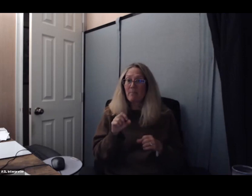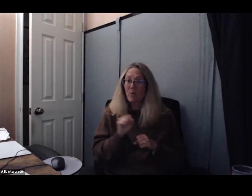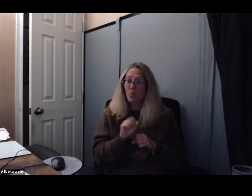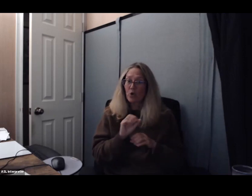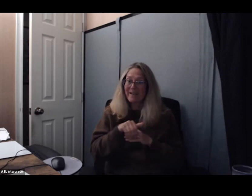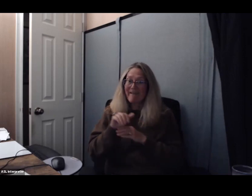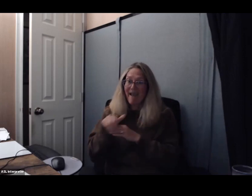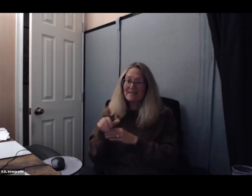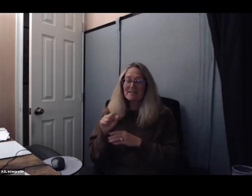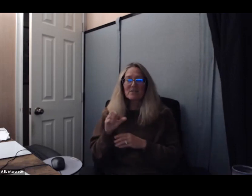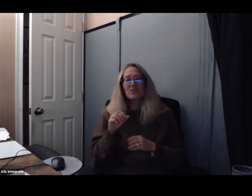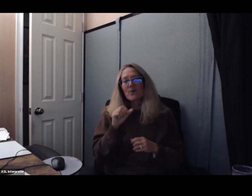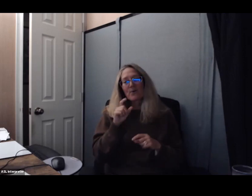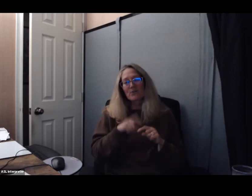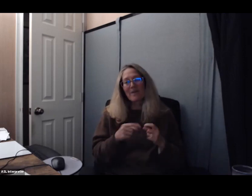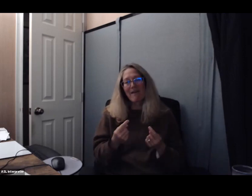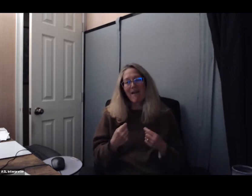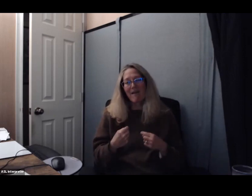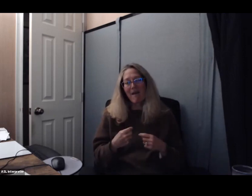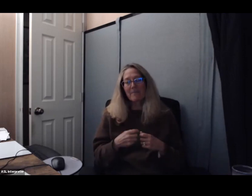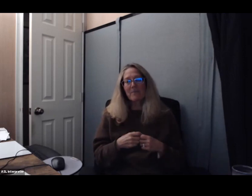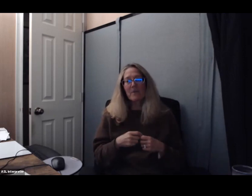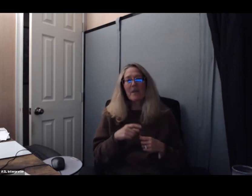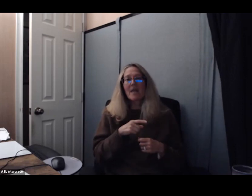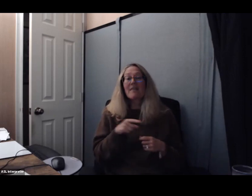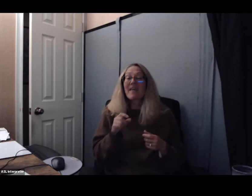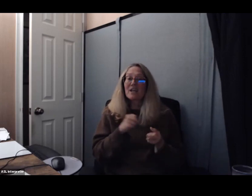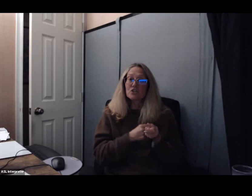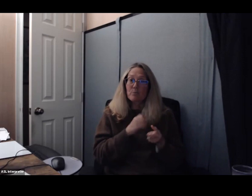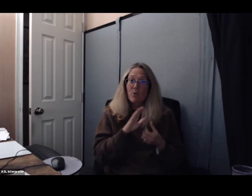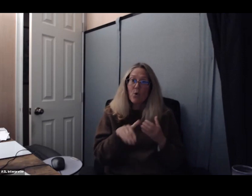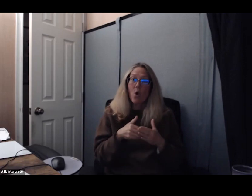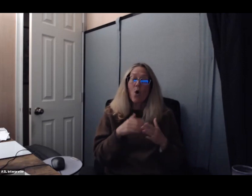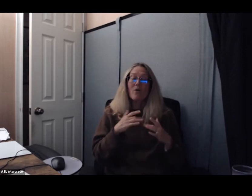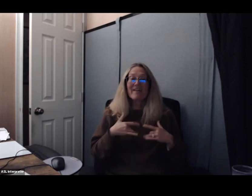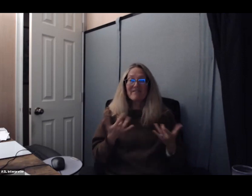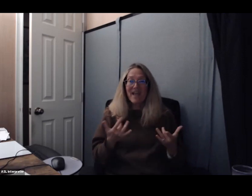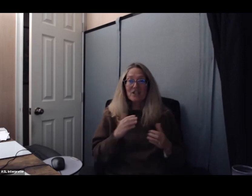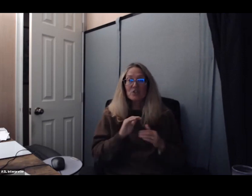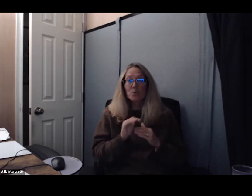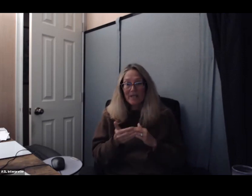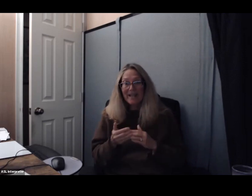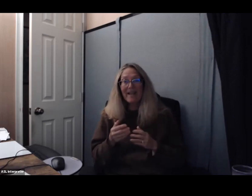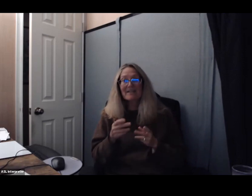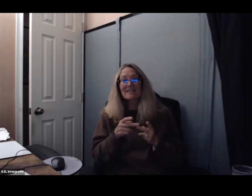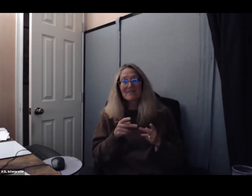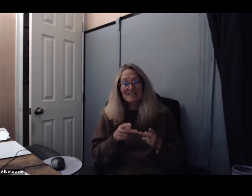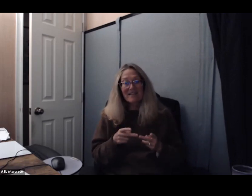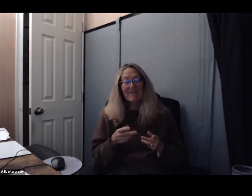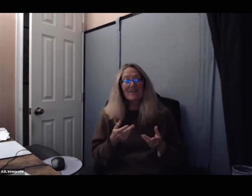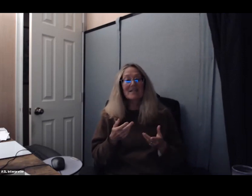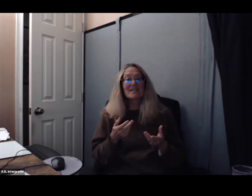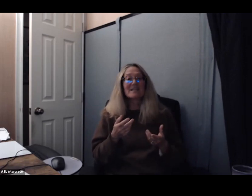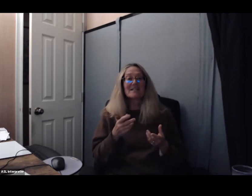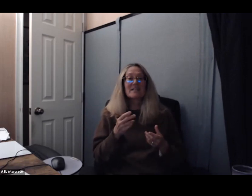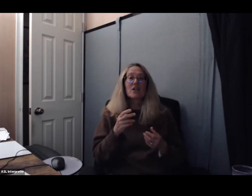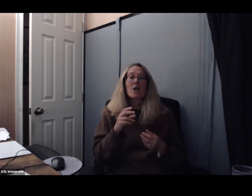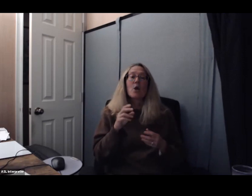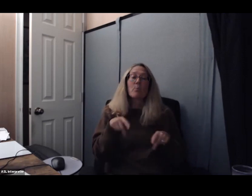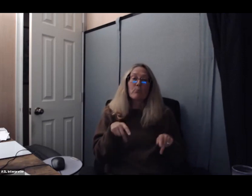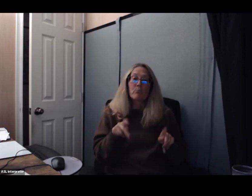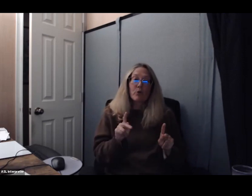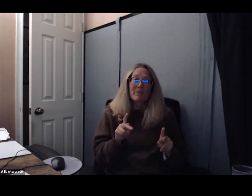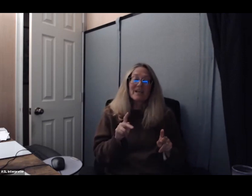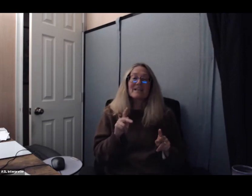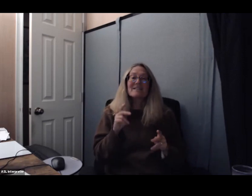at night, so they couldn't be here. They support all our campus events, including weekends, facilities, use permits,